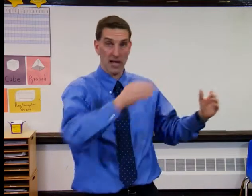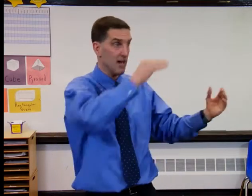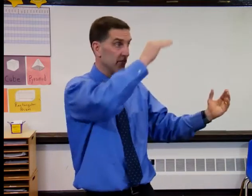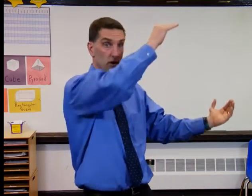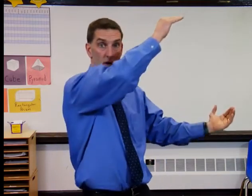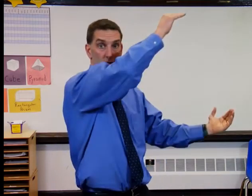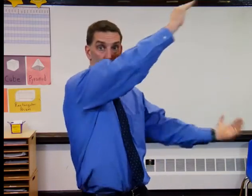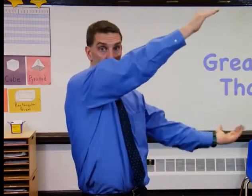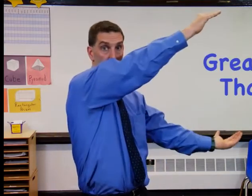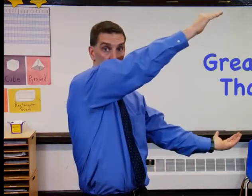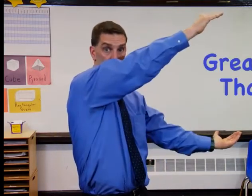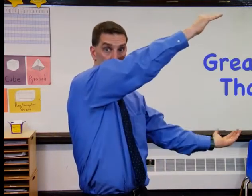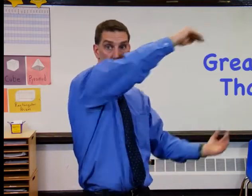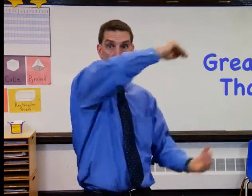your greater than,